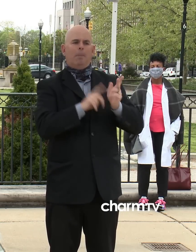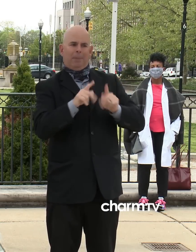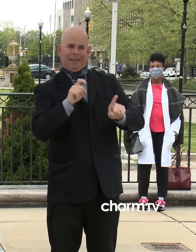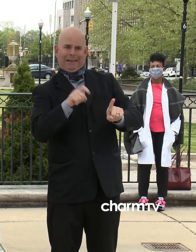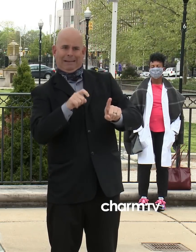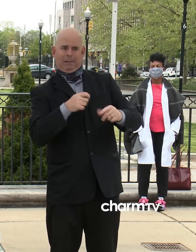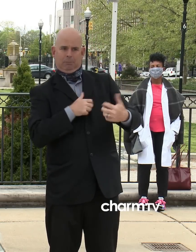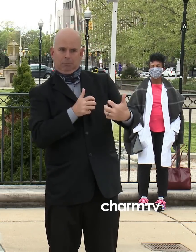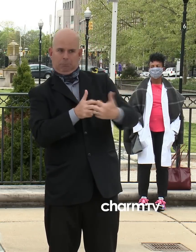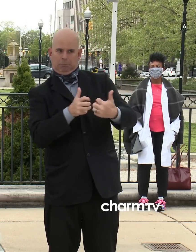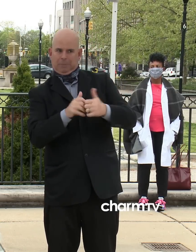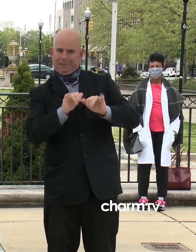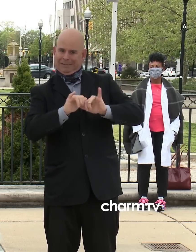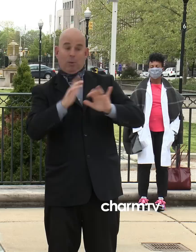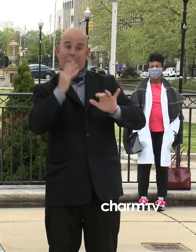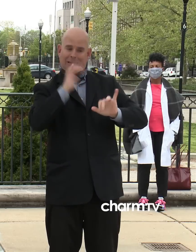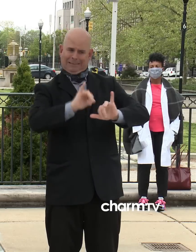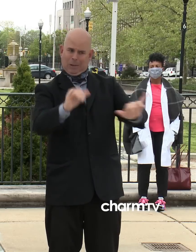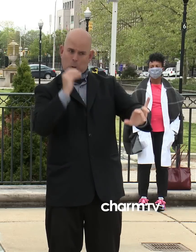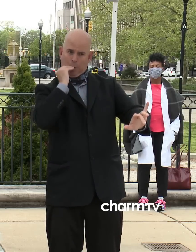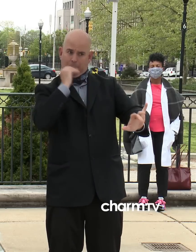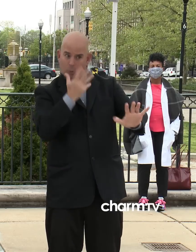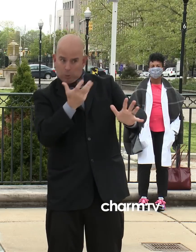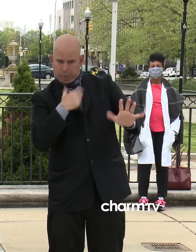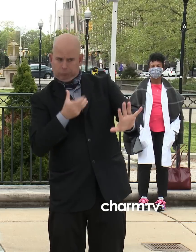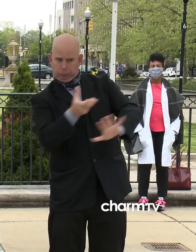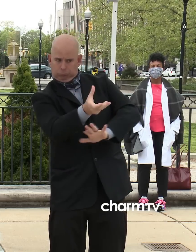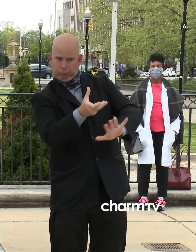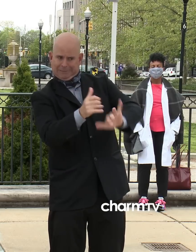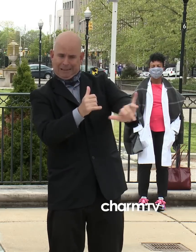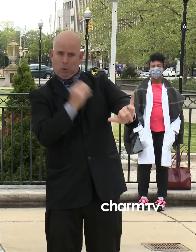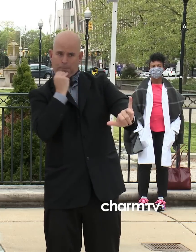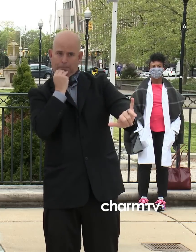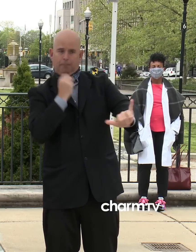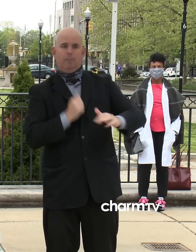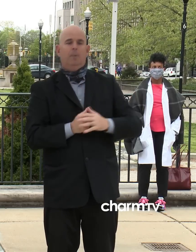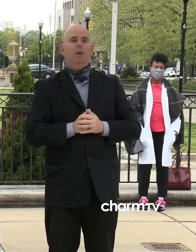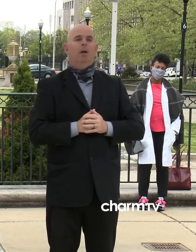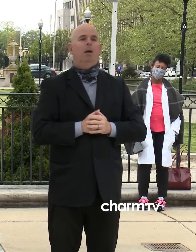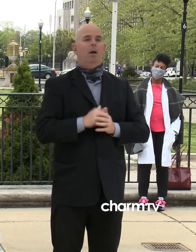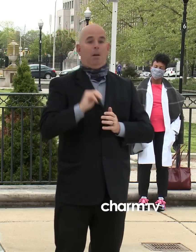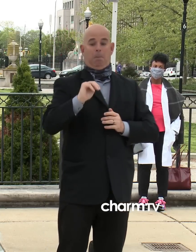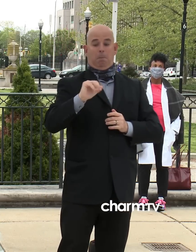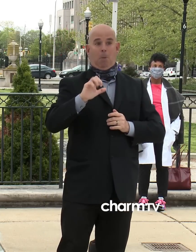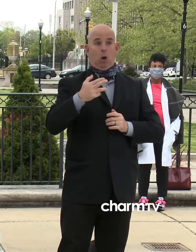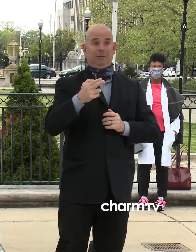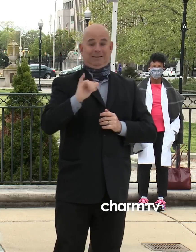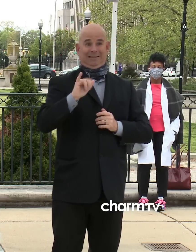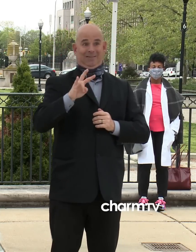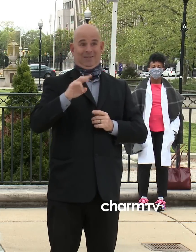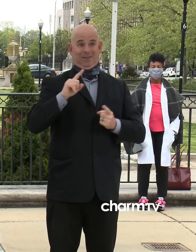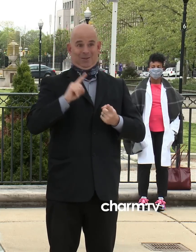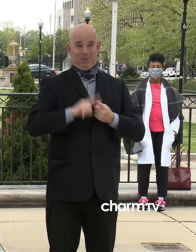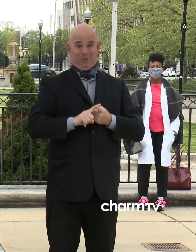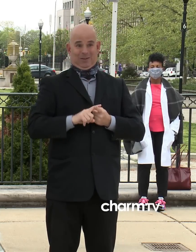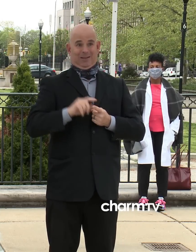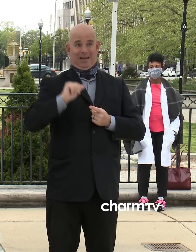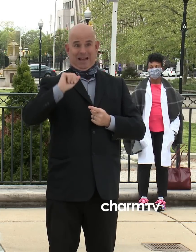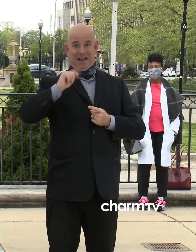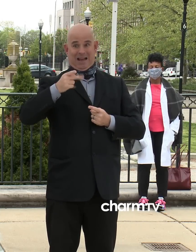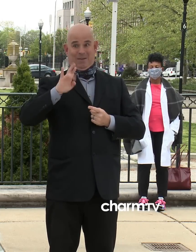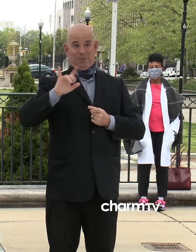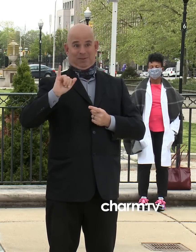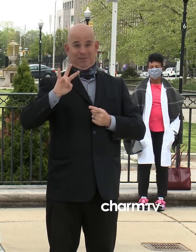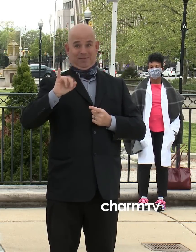home. From March 17th through April 17th, home-delivered meals and meal boxes delivered in bulk to